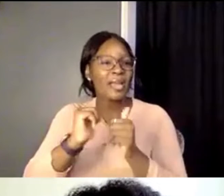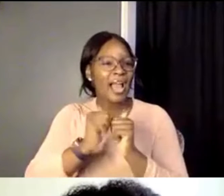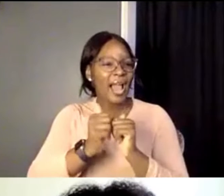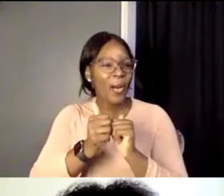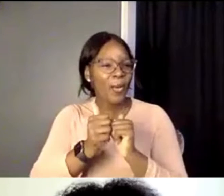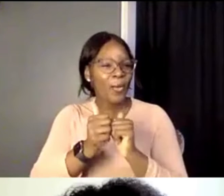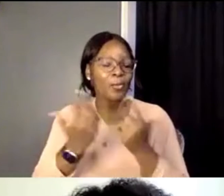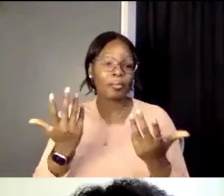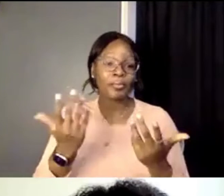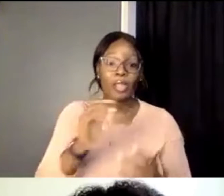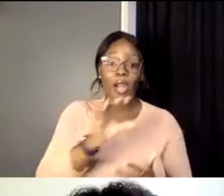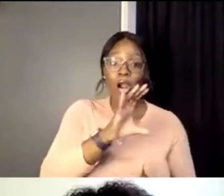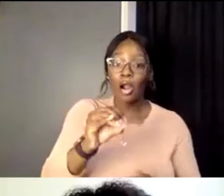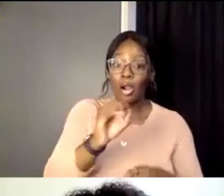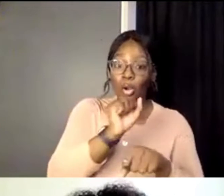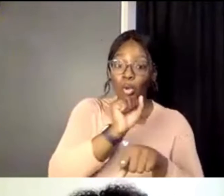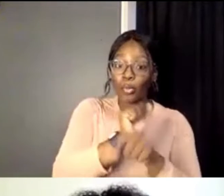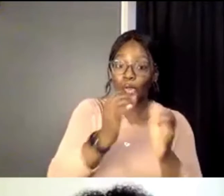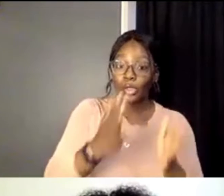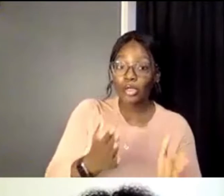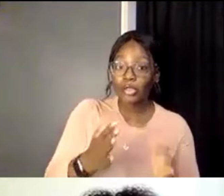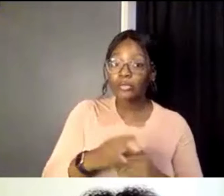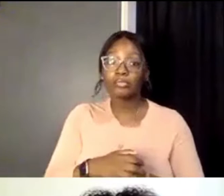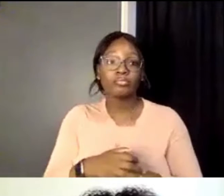colleagues, could be people in your family, friends.